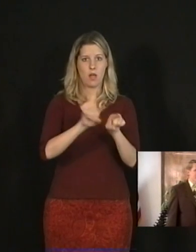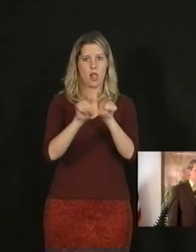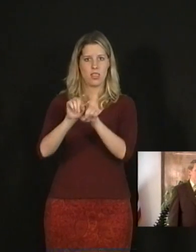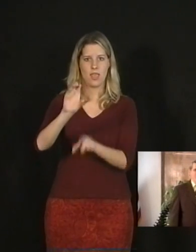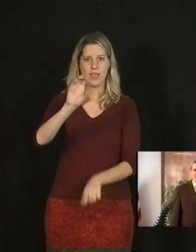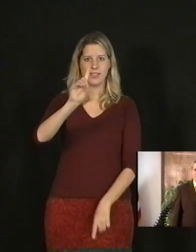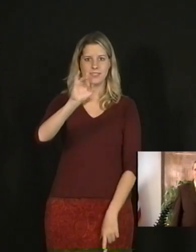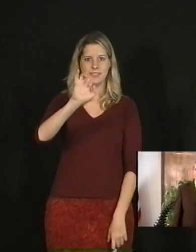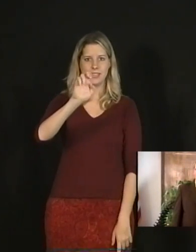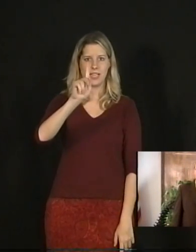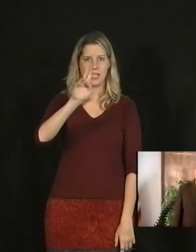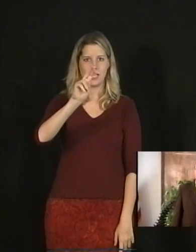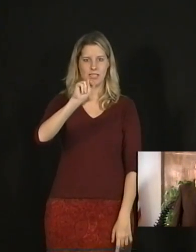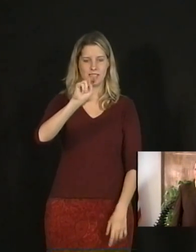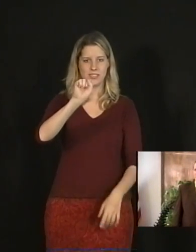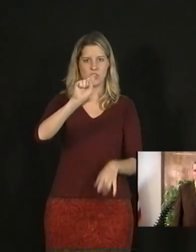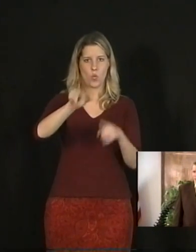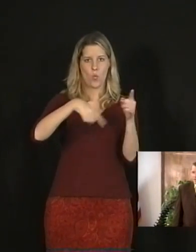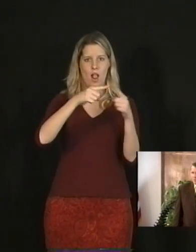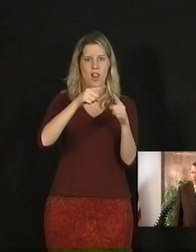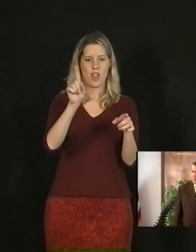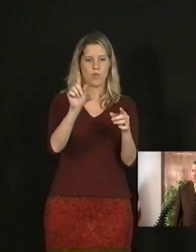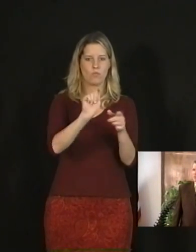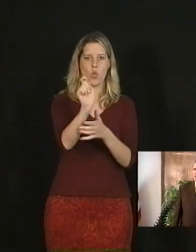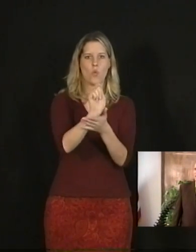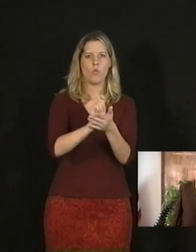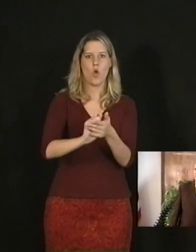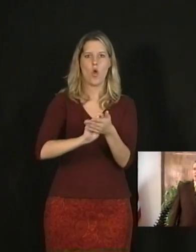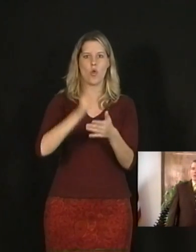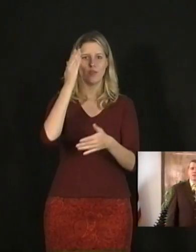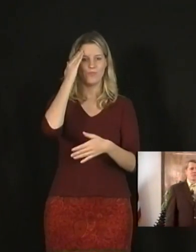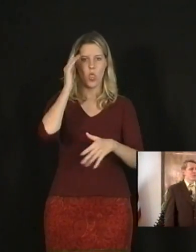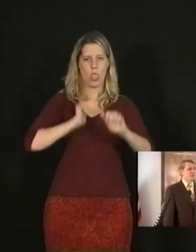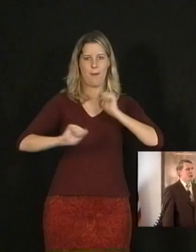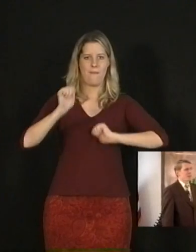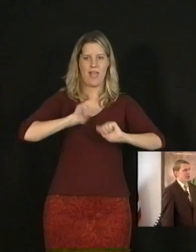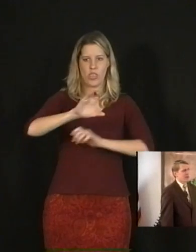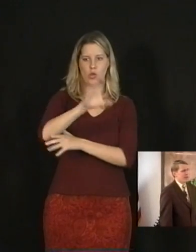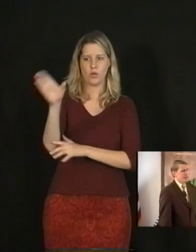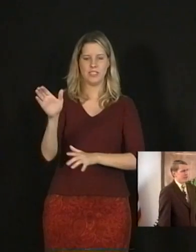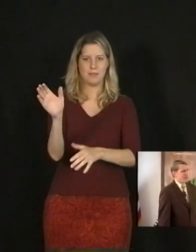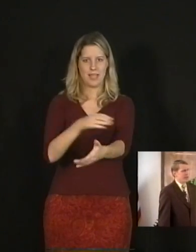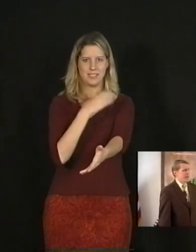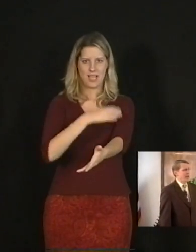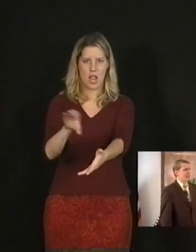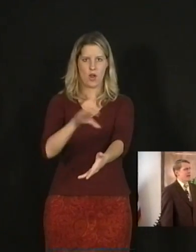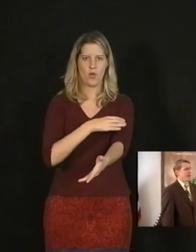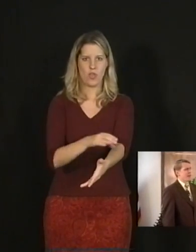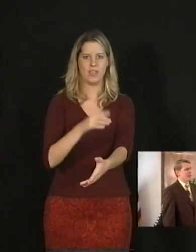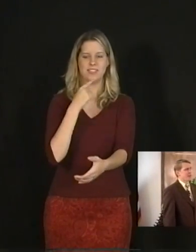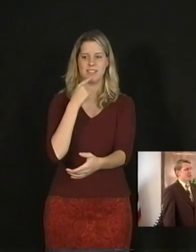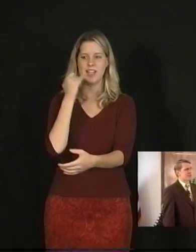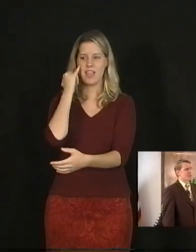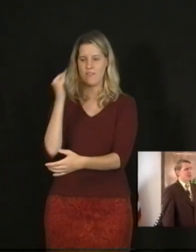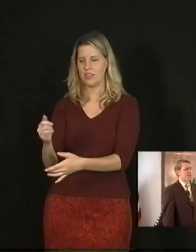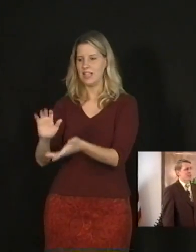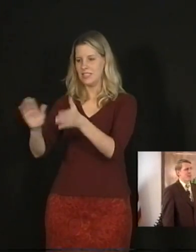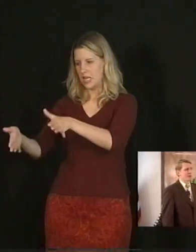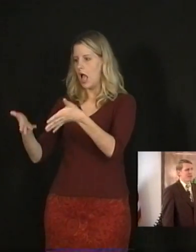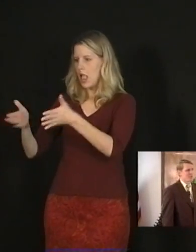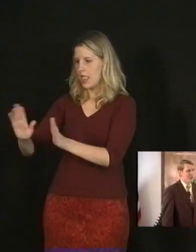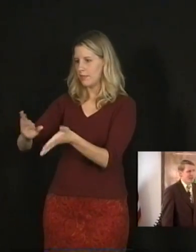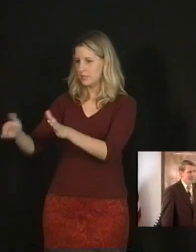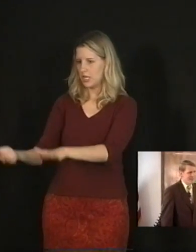like Charles Dickens when he wrote the Christmas Carol. Remember the scene in there where Scrooge said, well, if he's going to die, let him die then, and decrease the